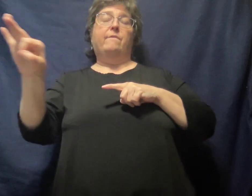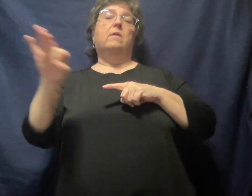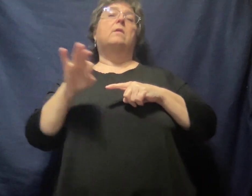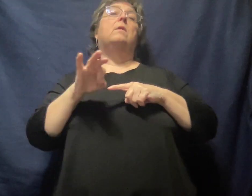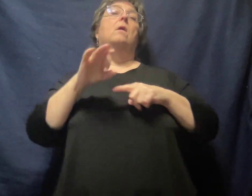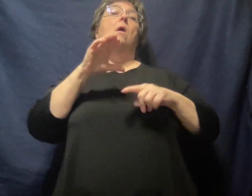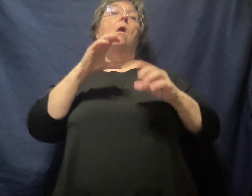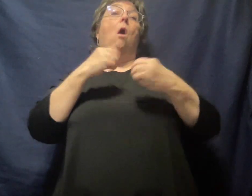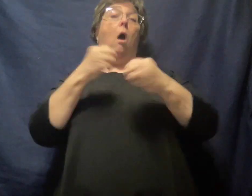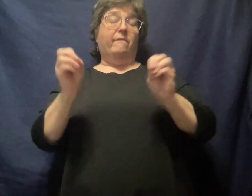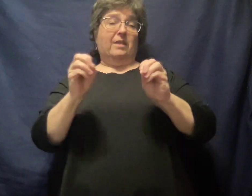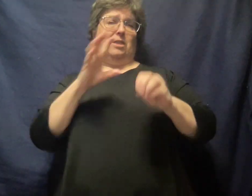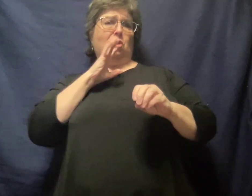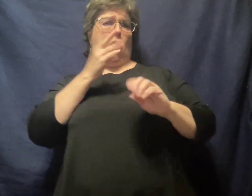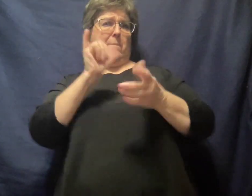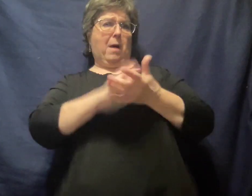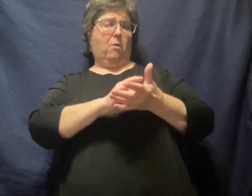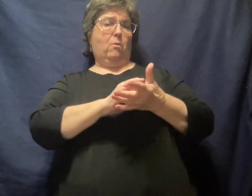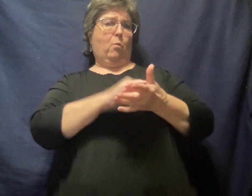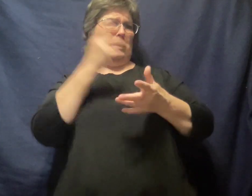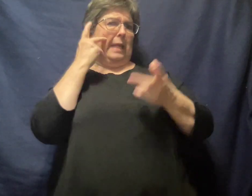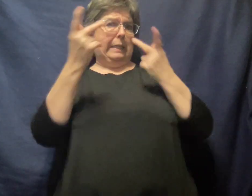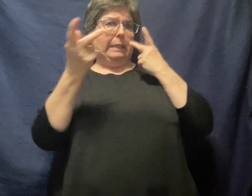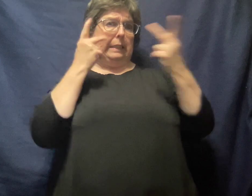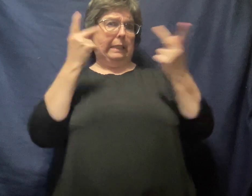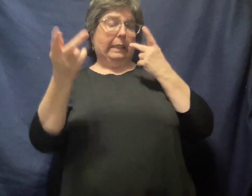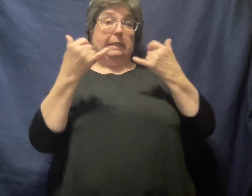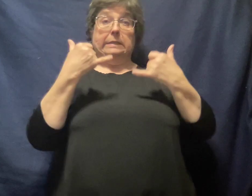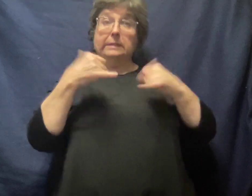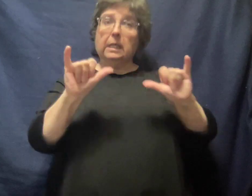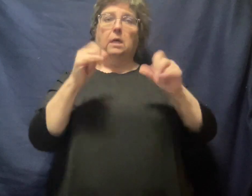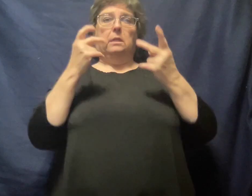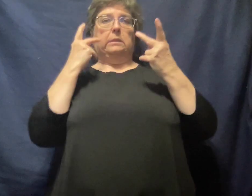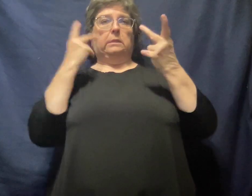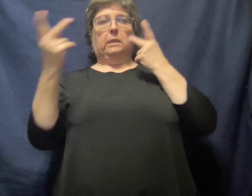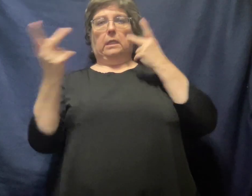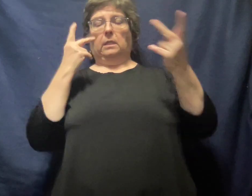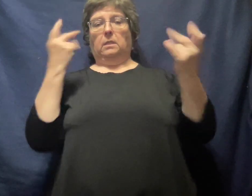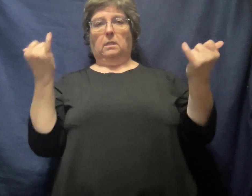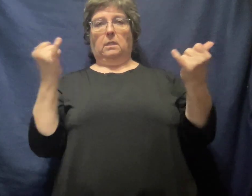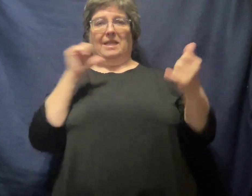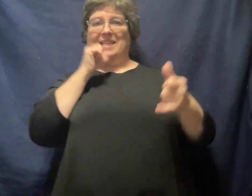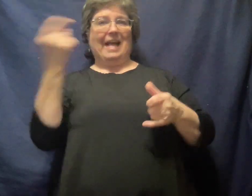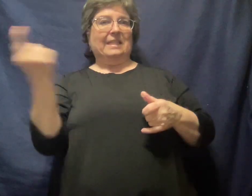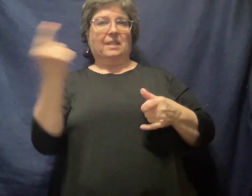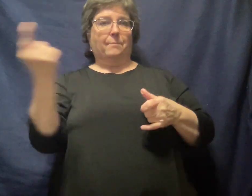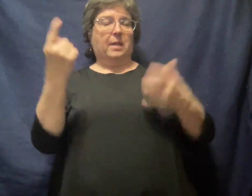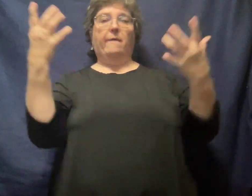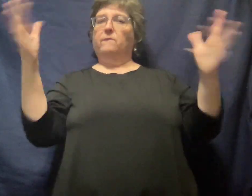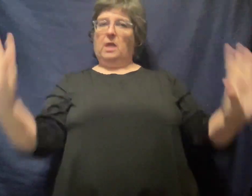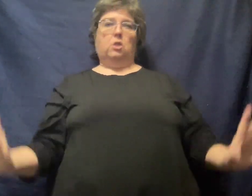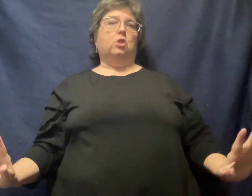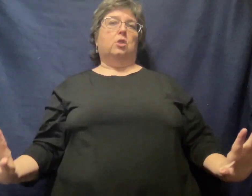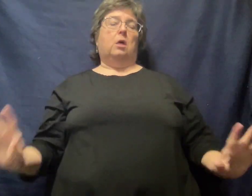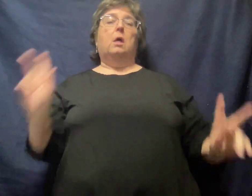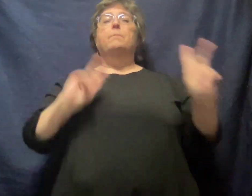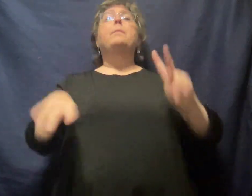here to talk a little bit about what they've been seeing and still are seeing. This is not something that's over with. People are like, hey, it's a little bit